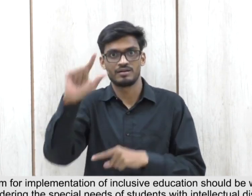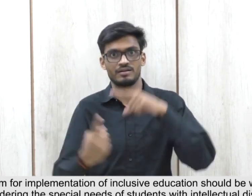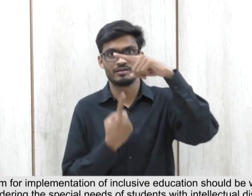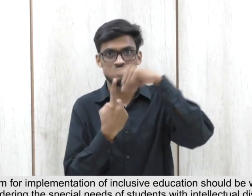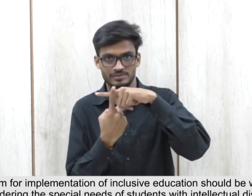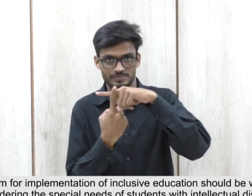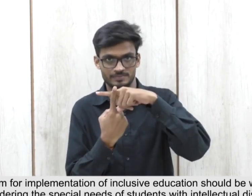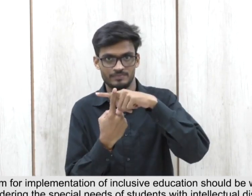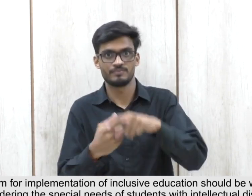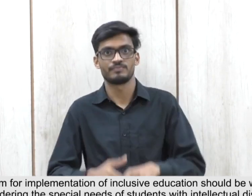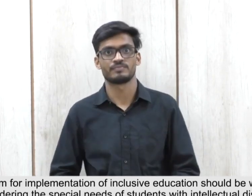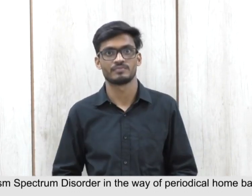disability, including